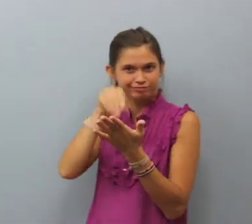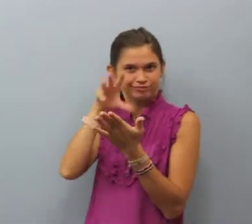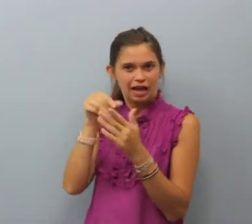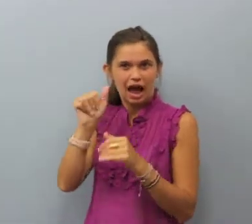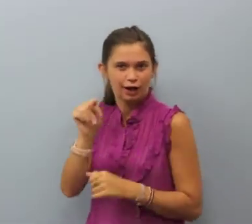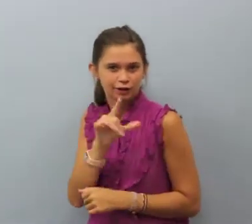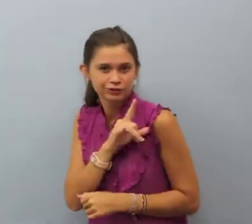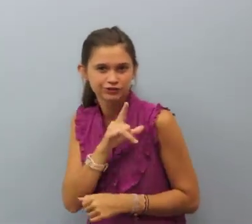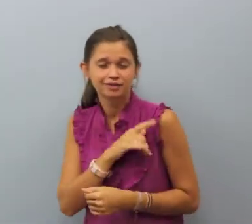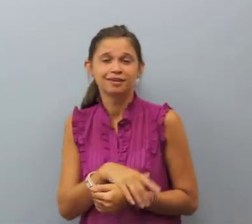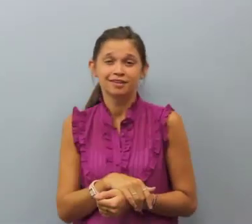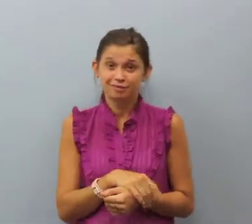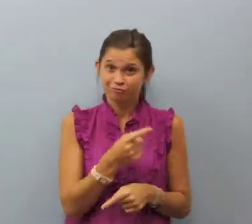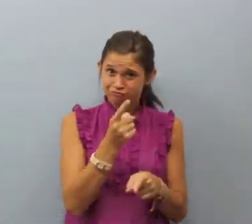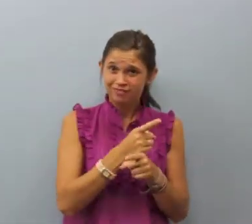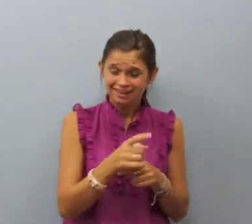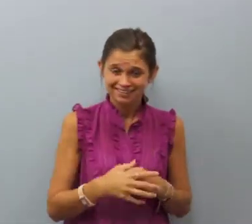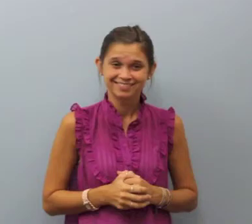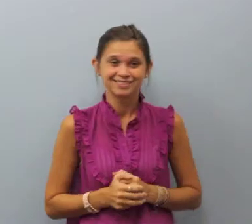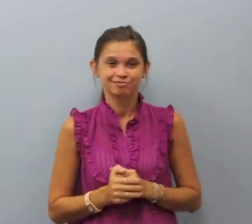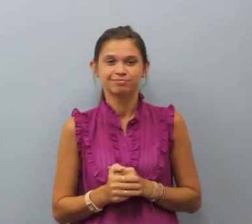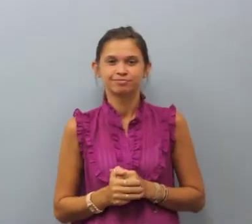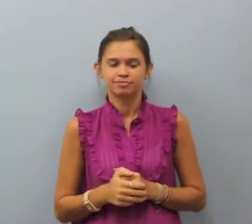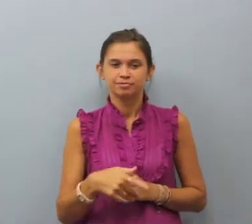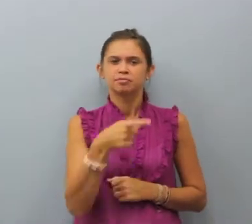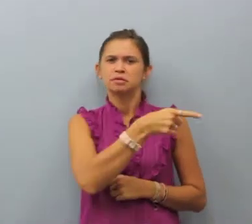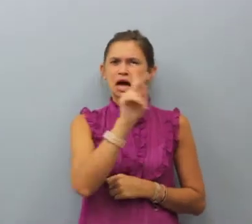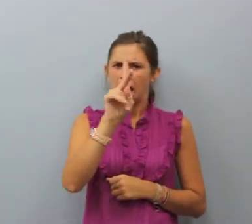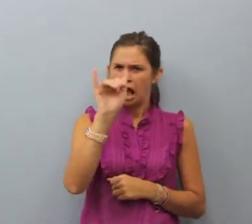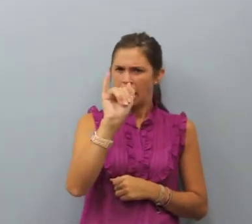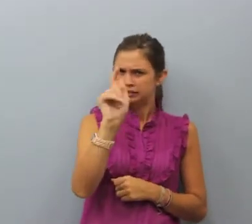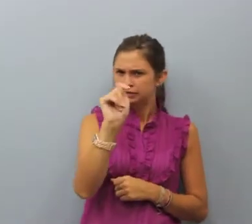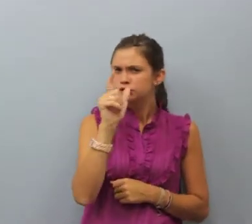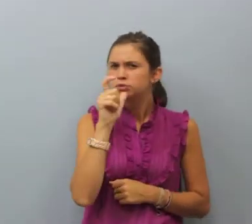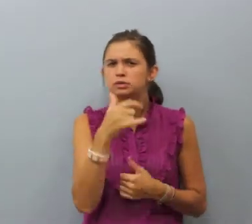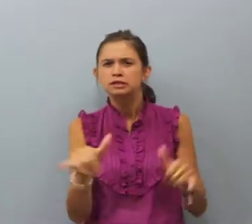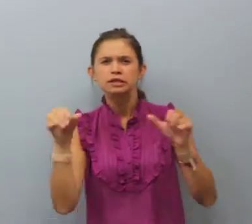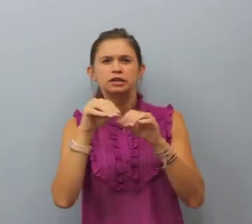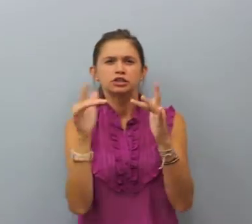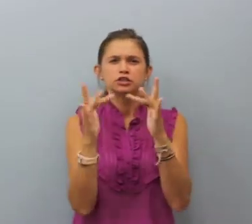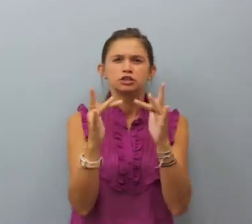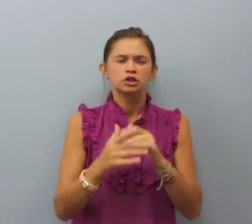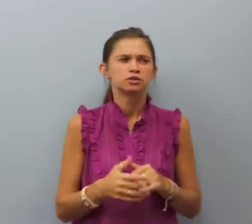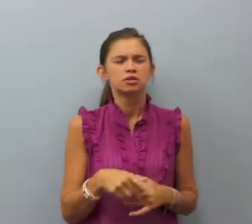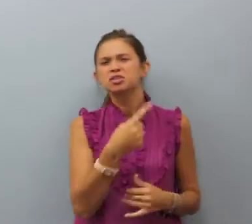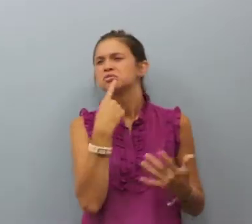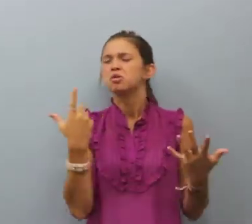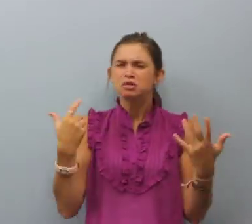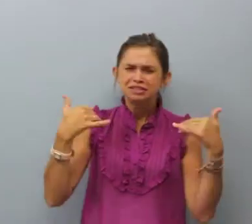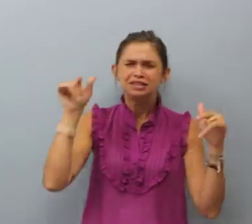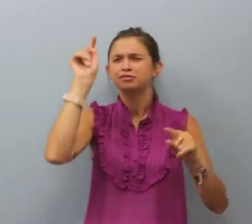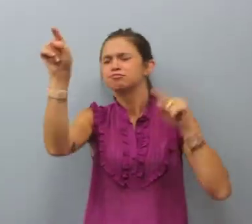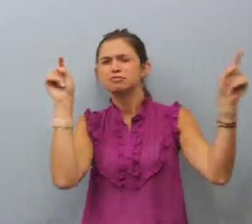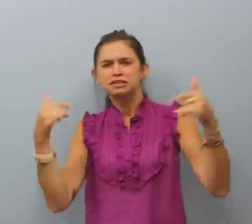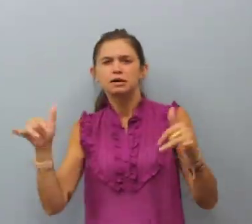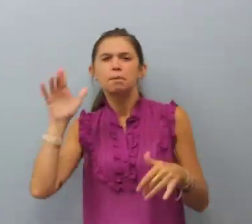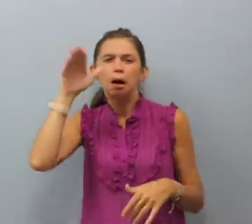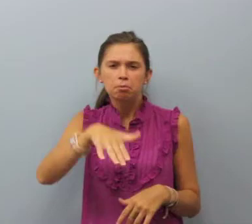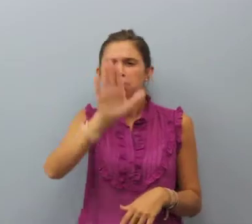able to help and get help from other students and other classmates with her homework and things. And I asked her who she was